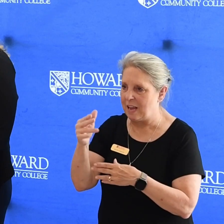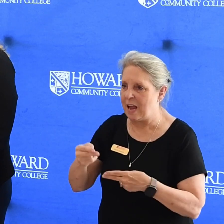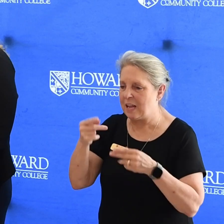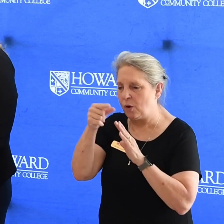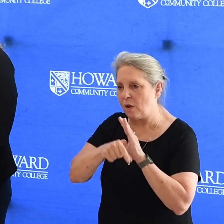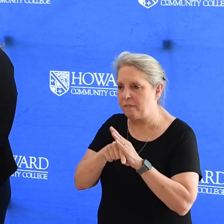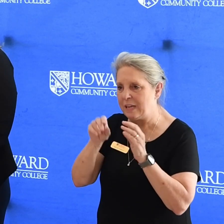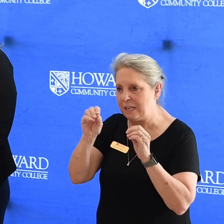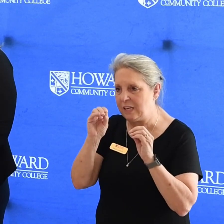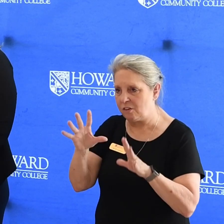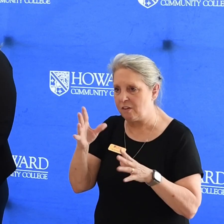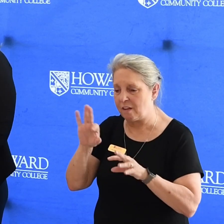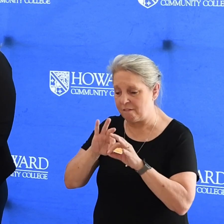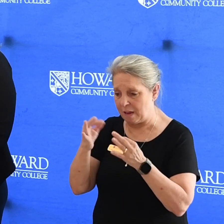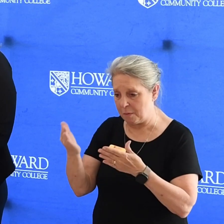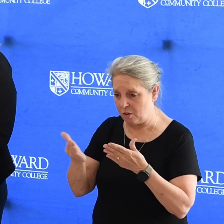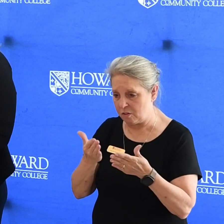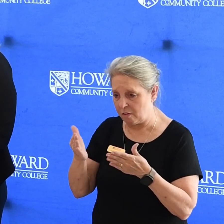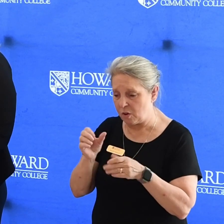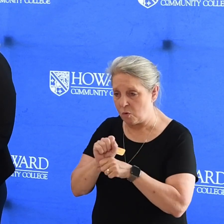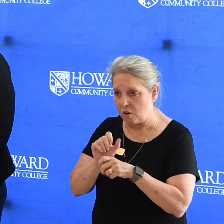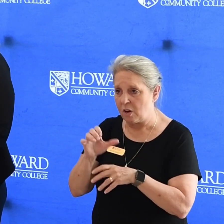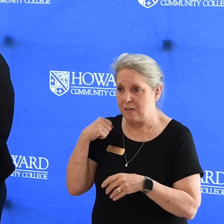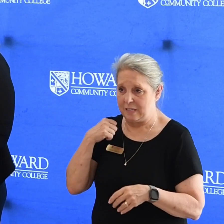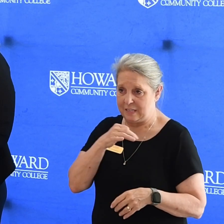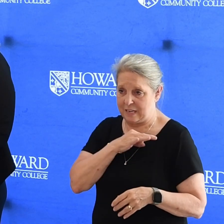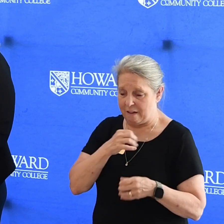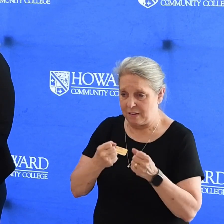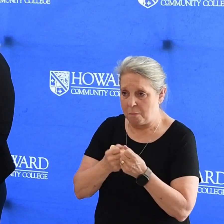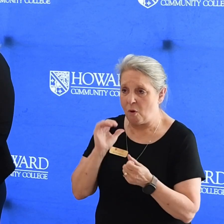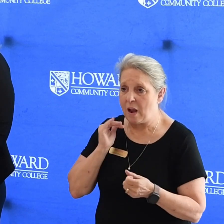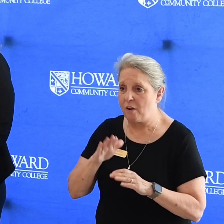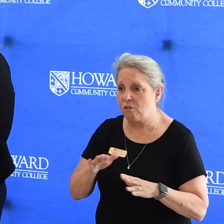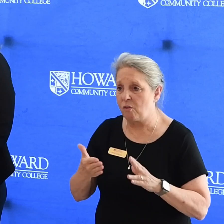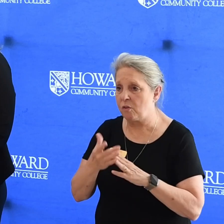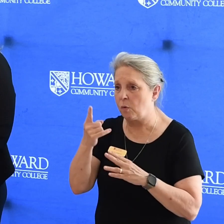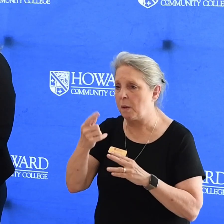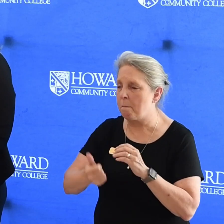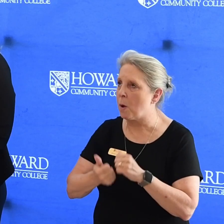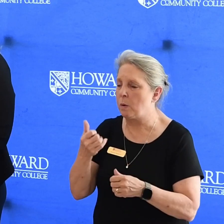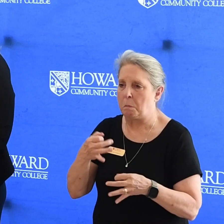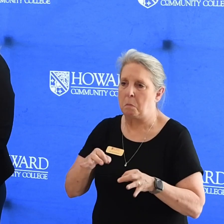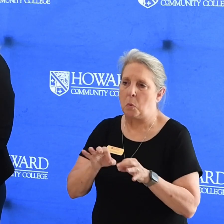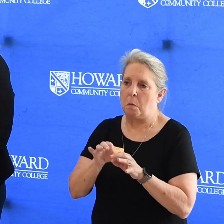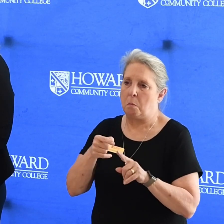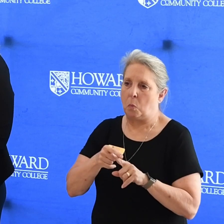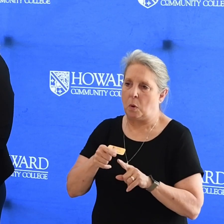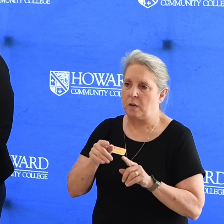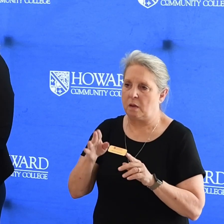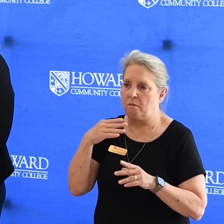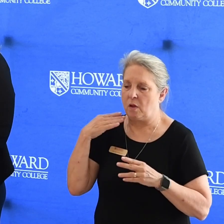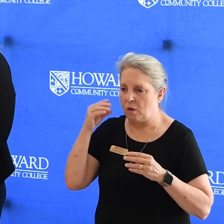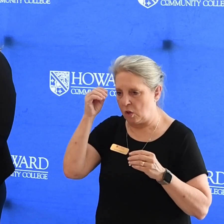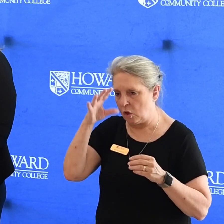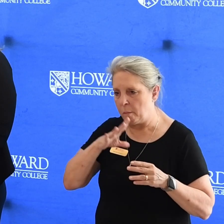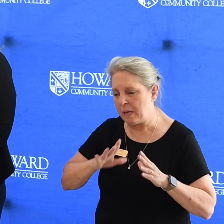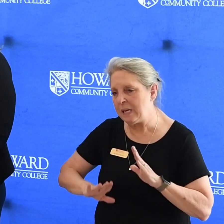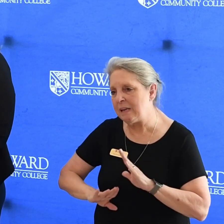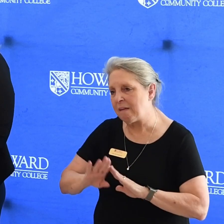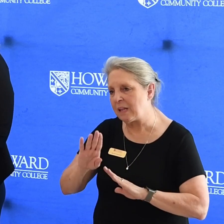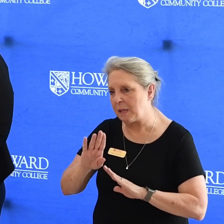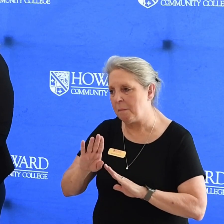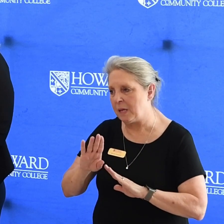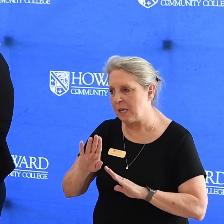qualified teachers and family service workers, as well as staff, support our children through one of the most critical points of human development, as you heard Delegate